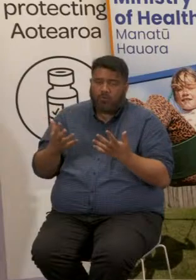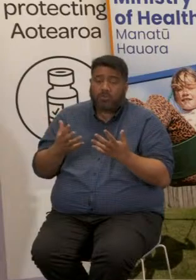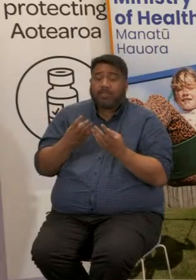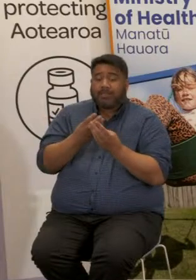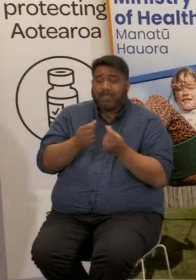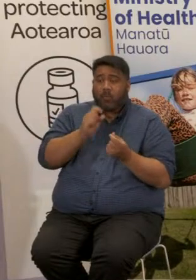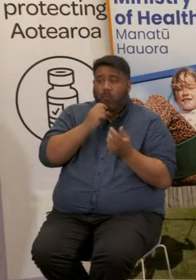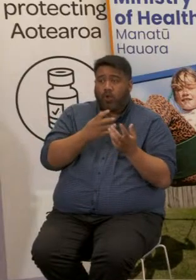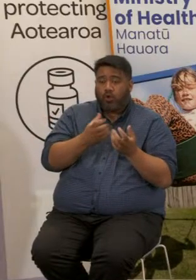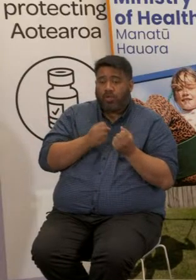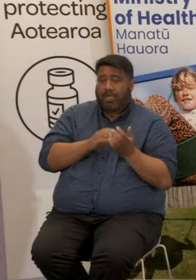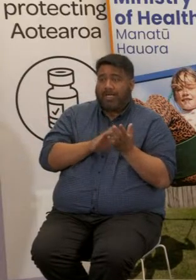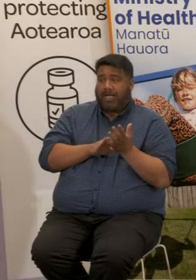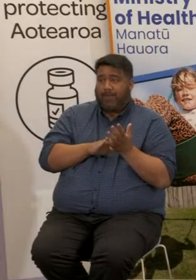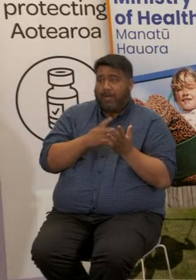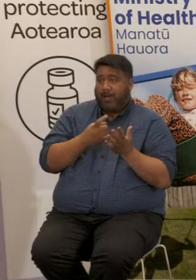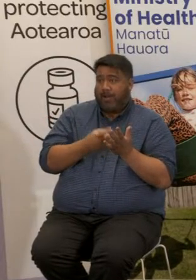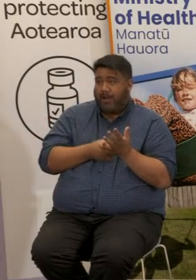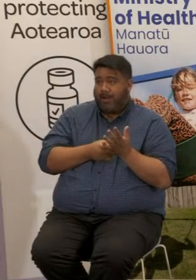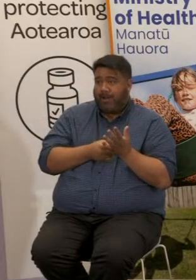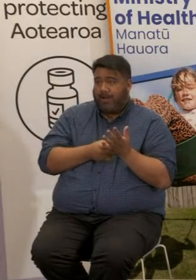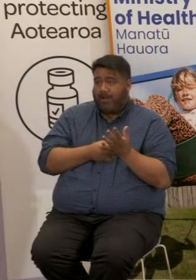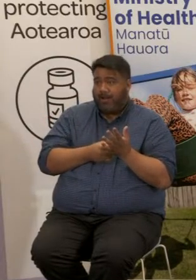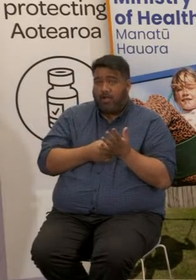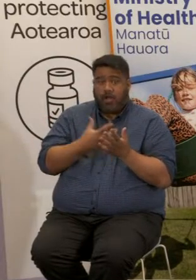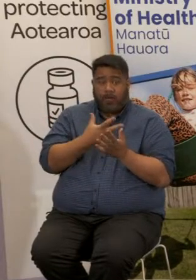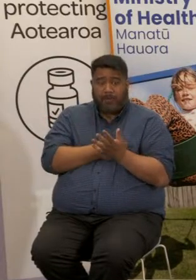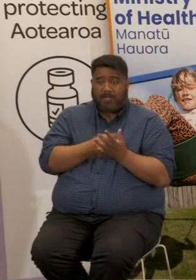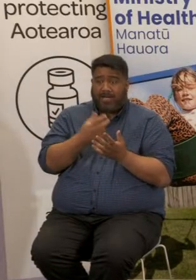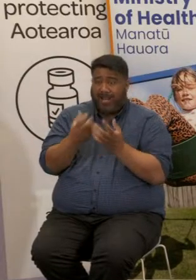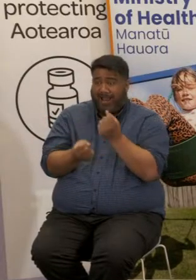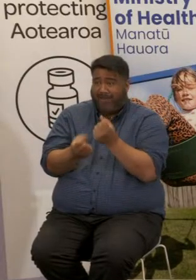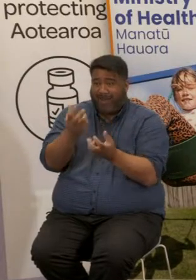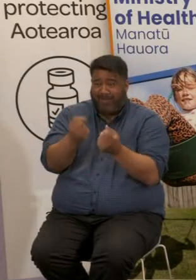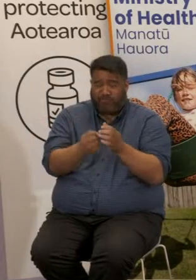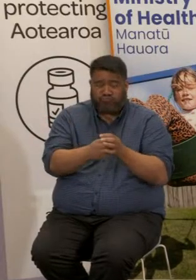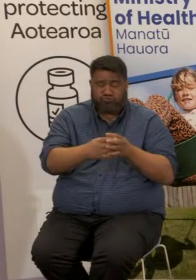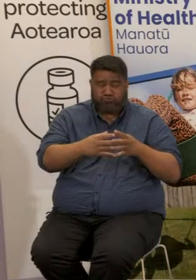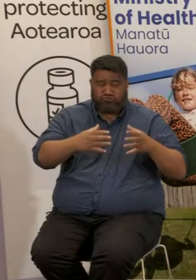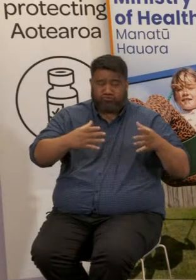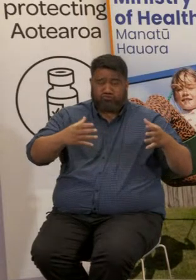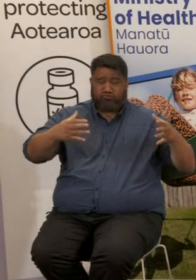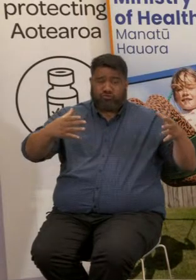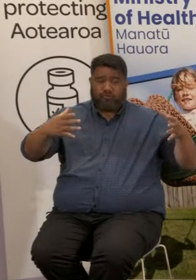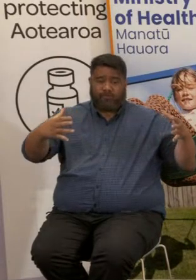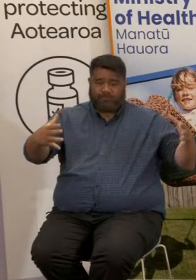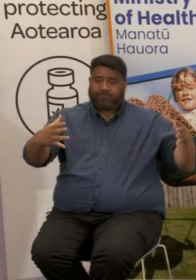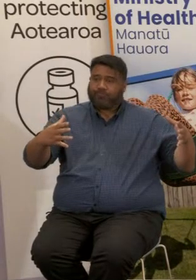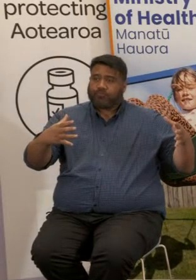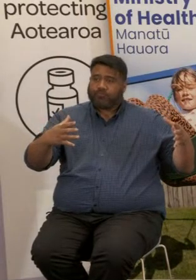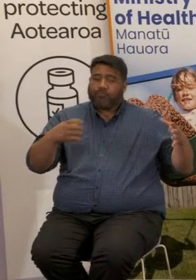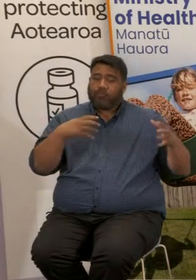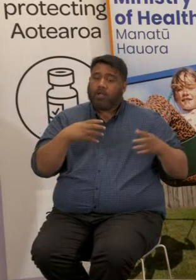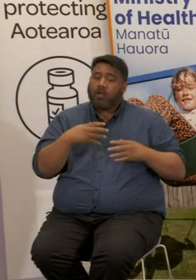reduction is way down, but in a highly vaccinated population, the proportion who get disease will be more vaccinated. This is a